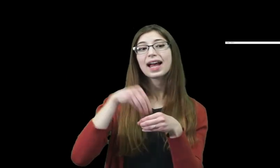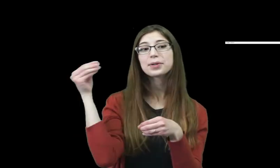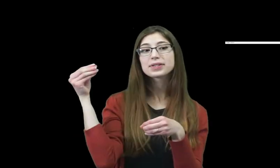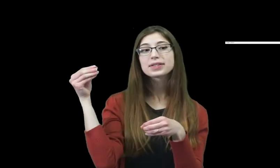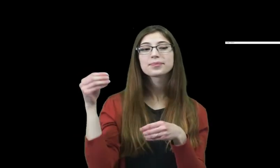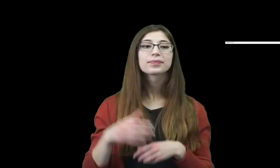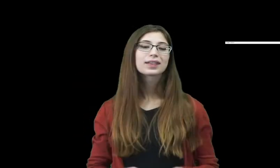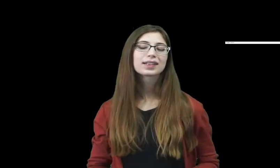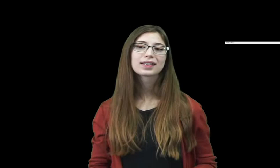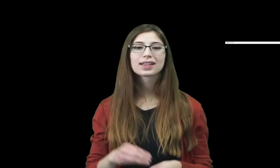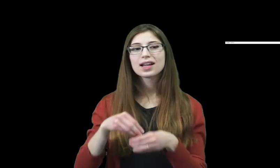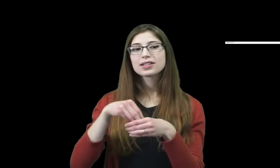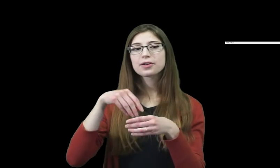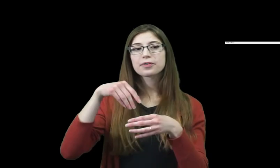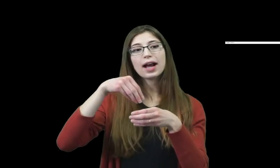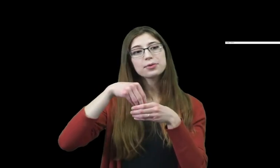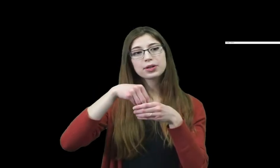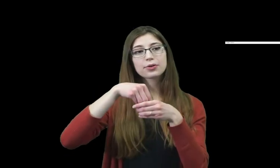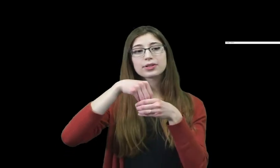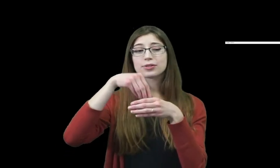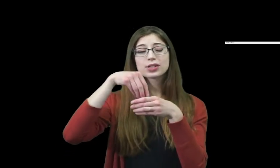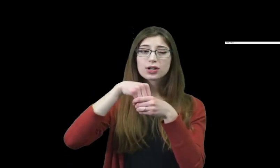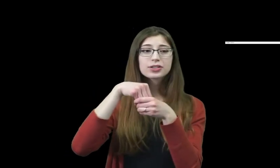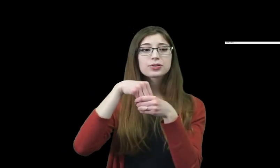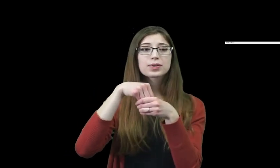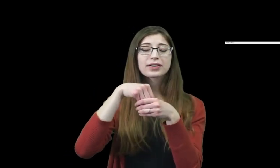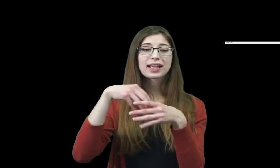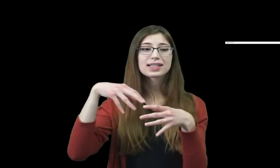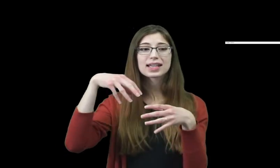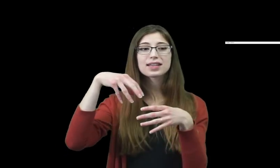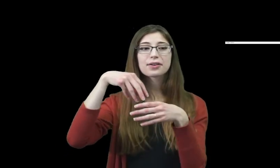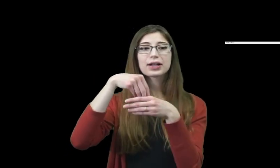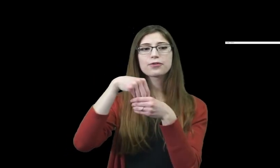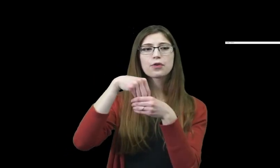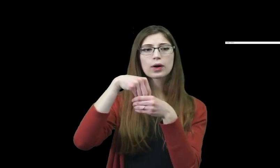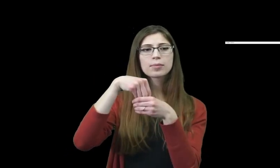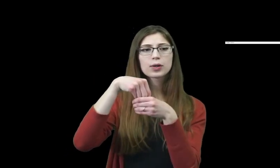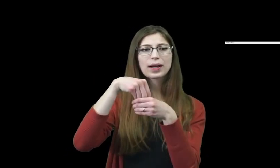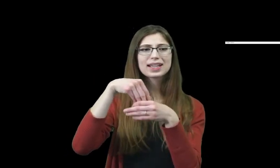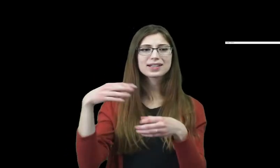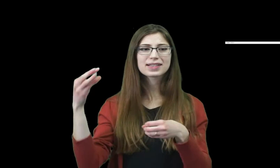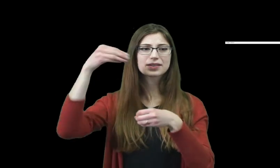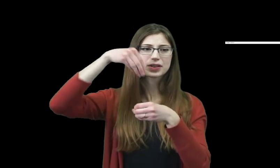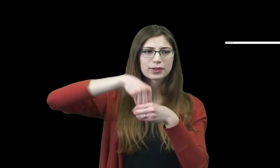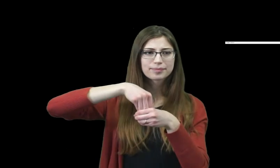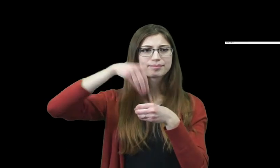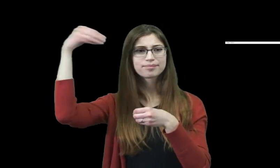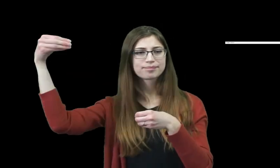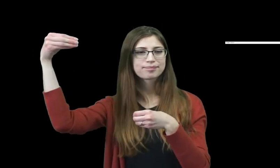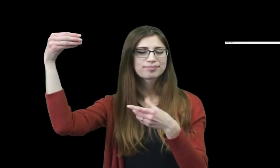Out. So for out, you're going to start with your hands in. They'll kind of form right here instead of you going,